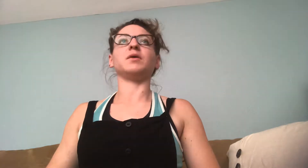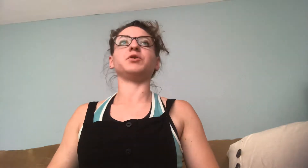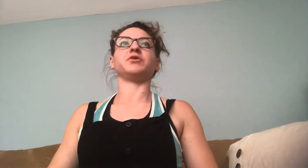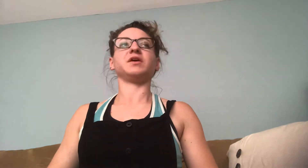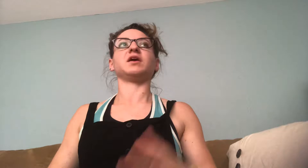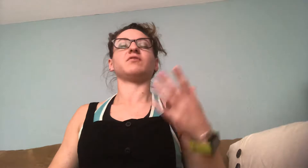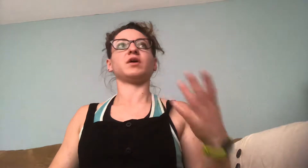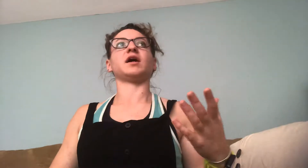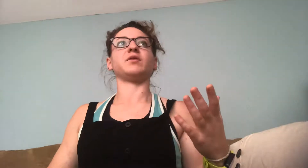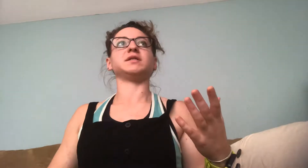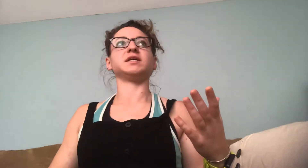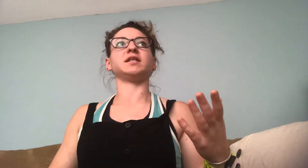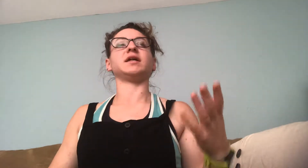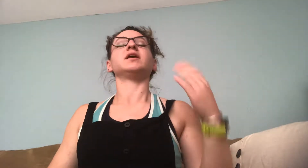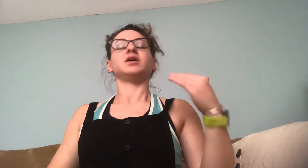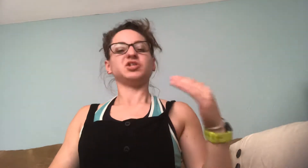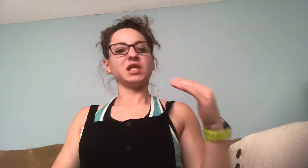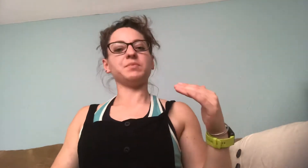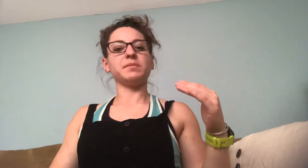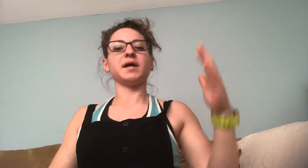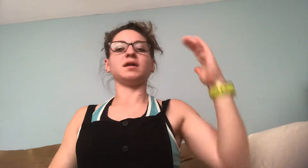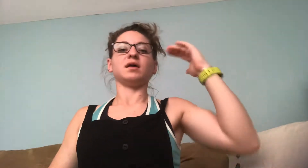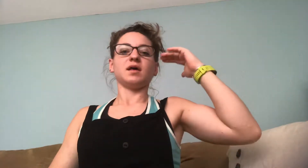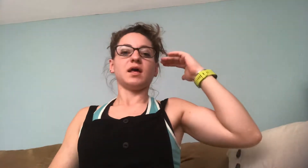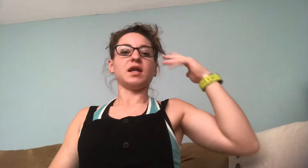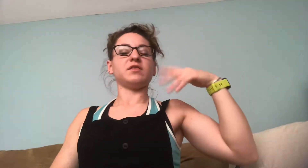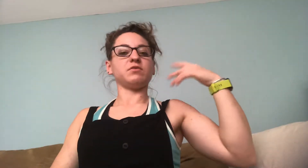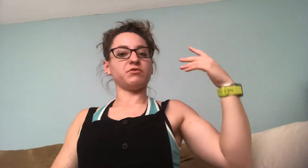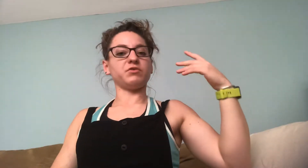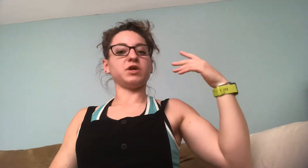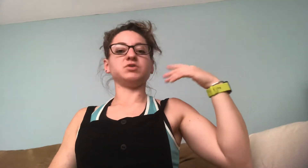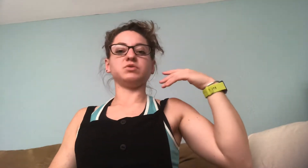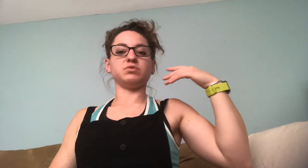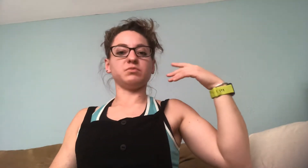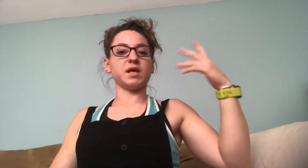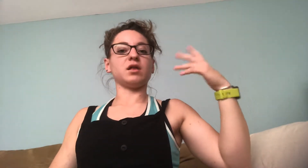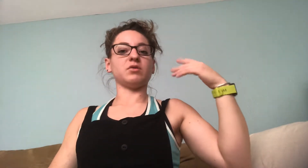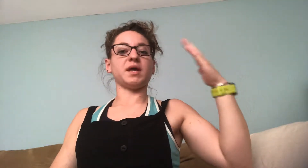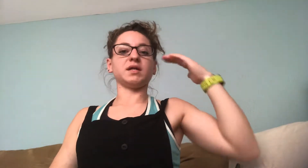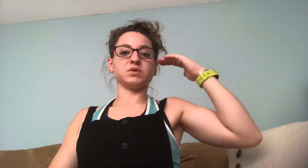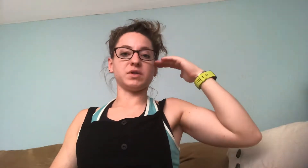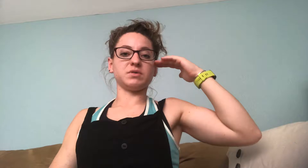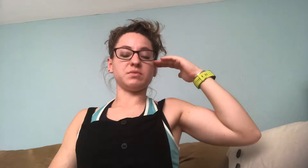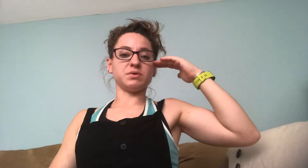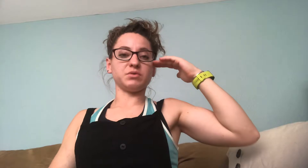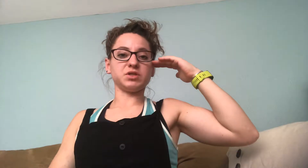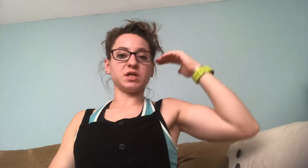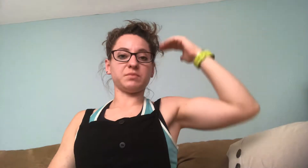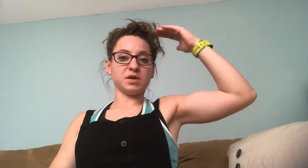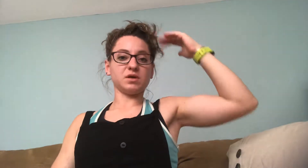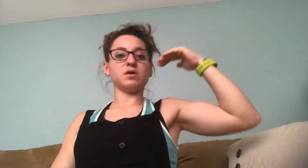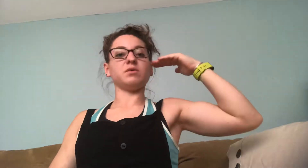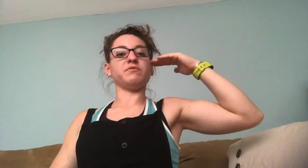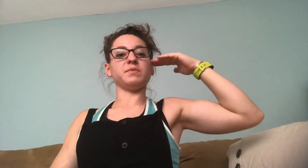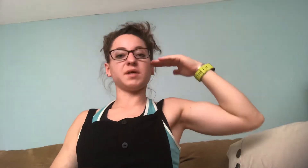When you're thinking of, okay, how do I sign that? Just keep in mind anything referring to male or man is going to originate up here. Female